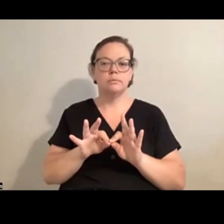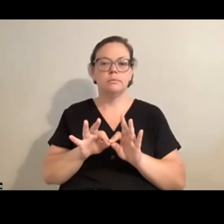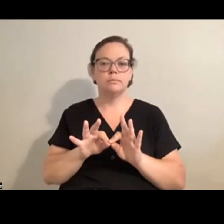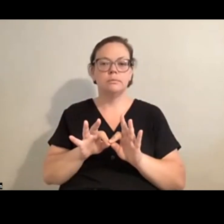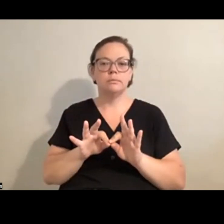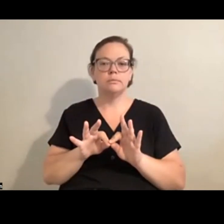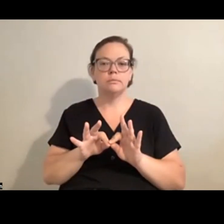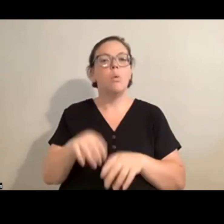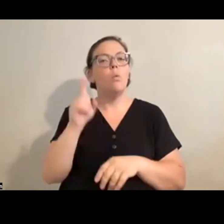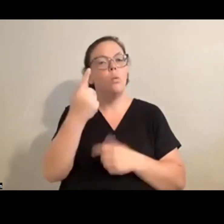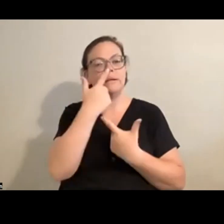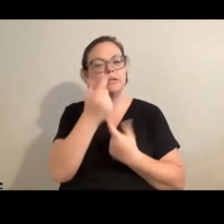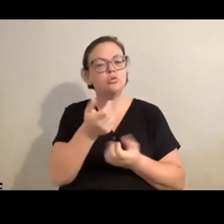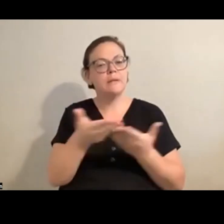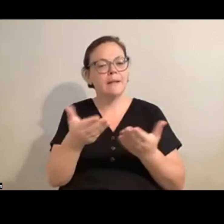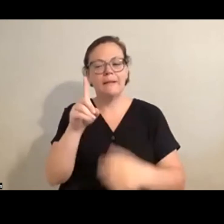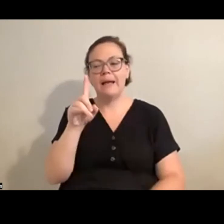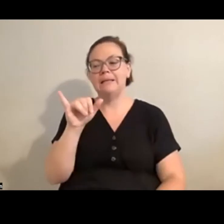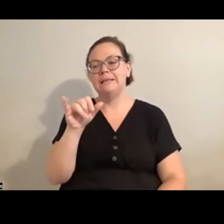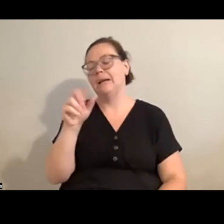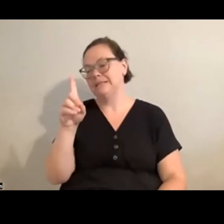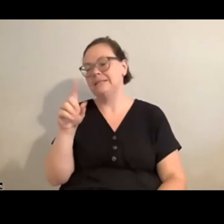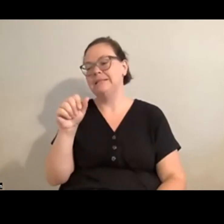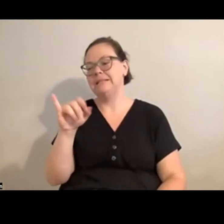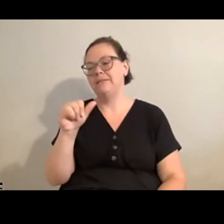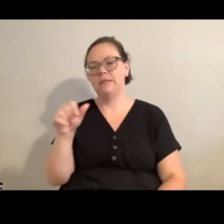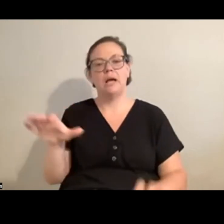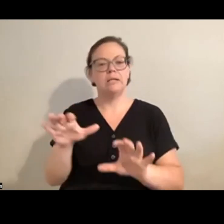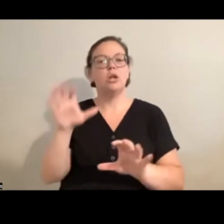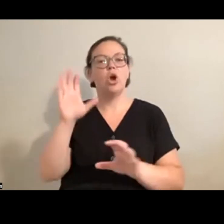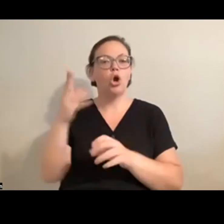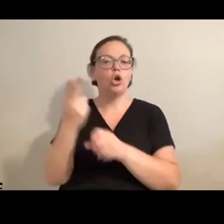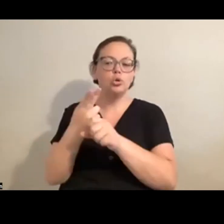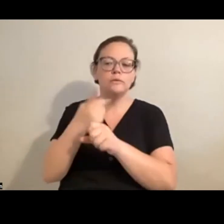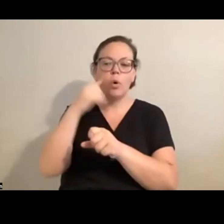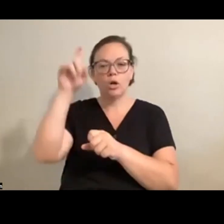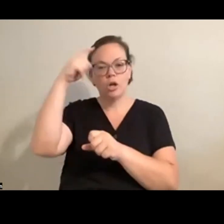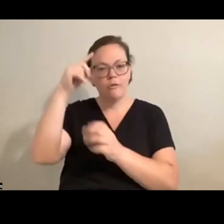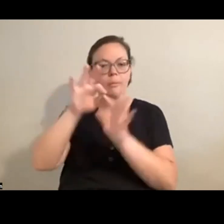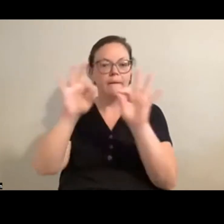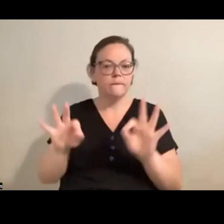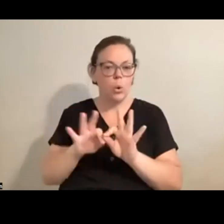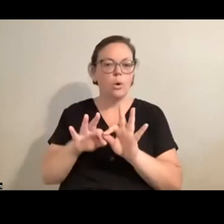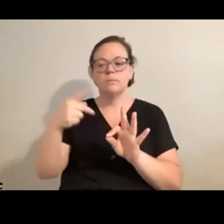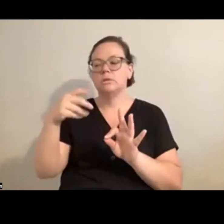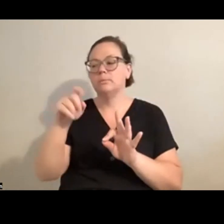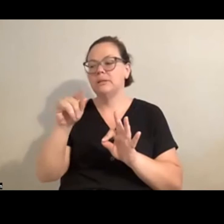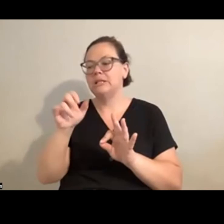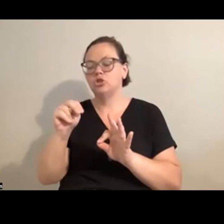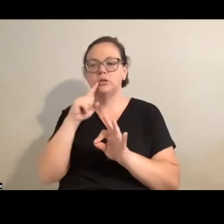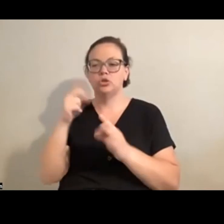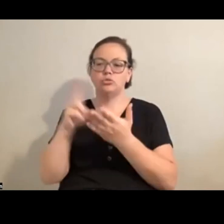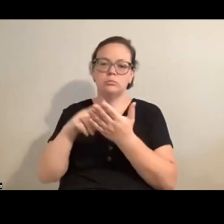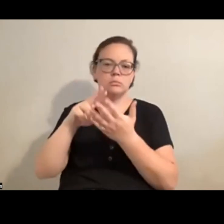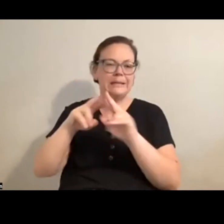one of the interesting things that Divya does is her use of government forms and petitions to examine and tell stories. And I was